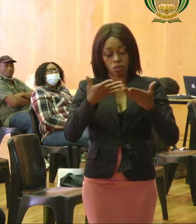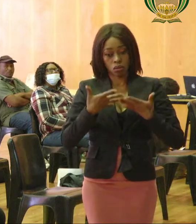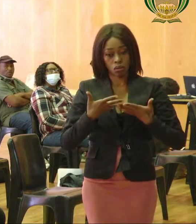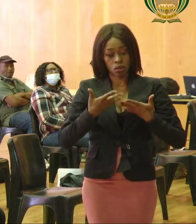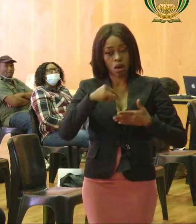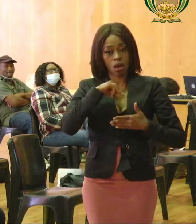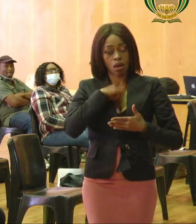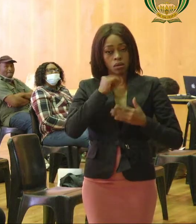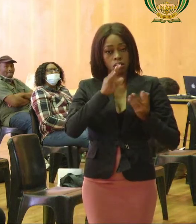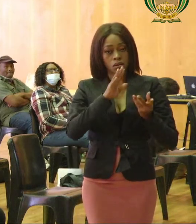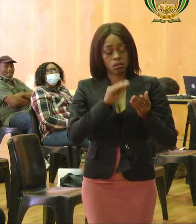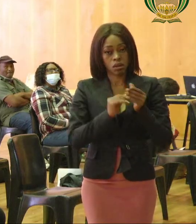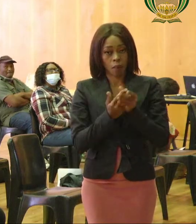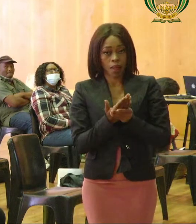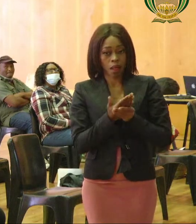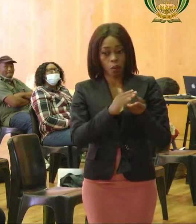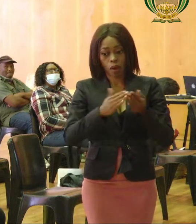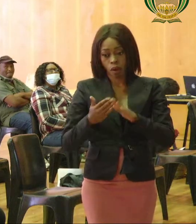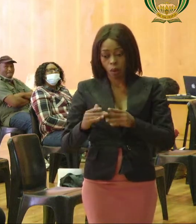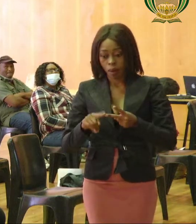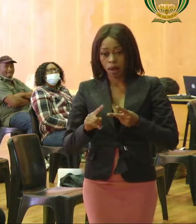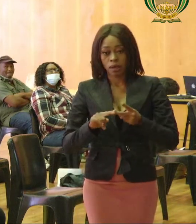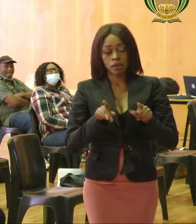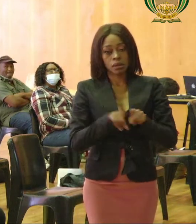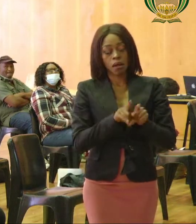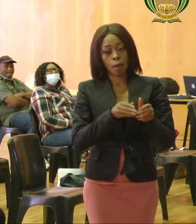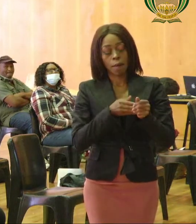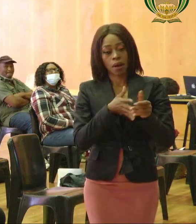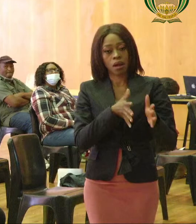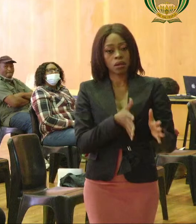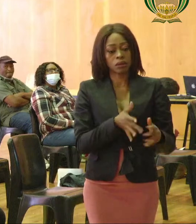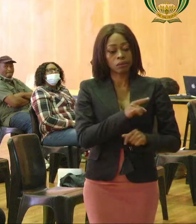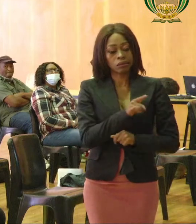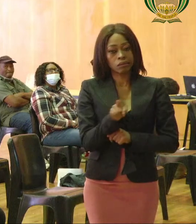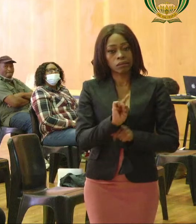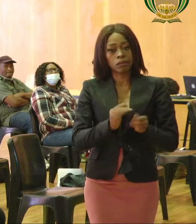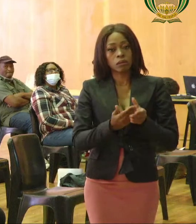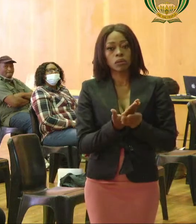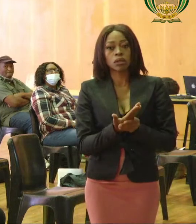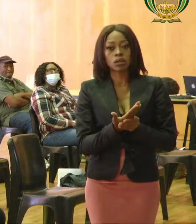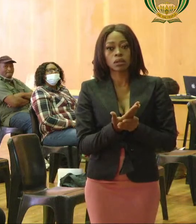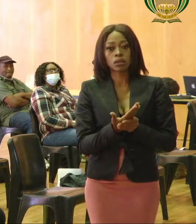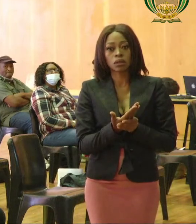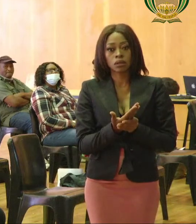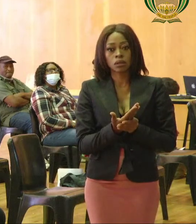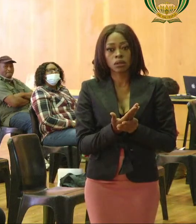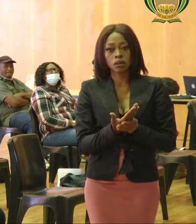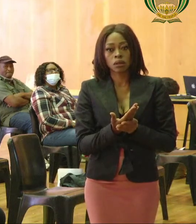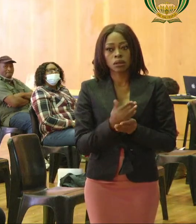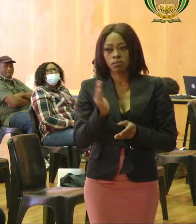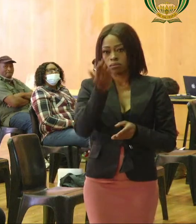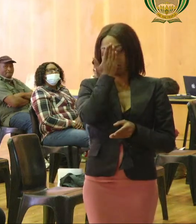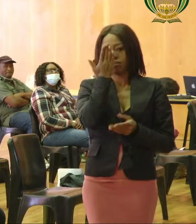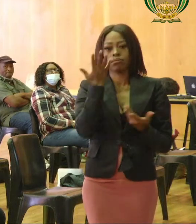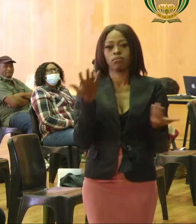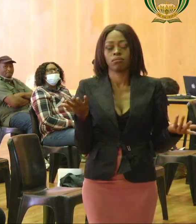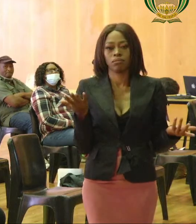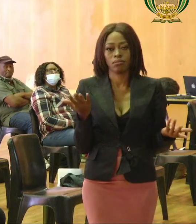the leaders, to that the bill is coming really on a short period of